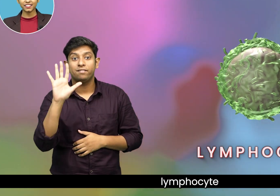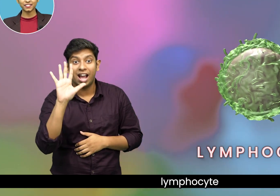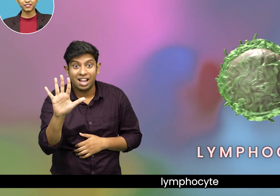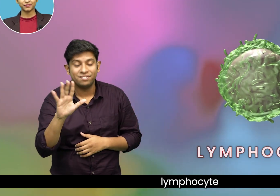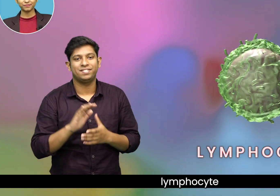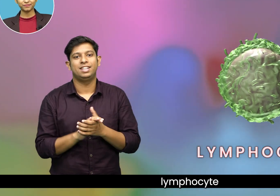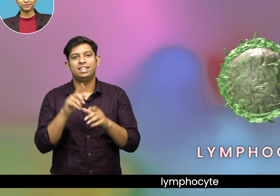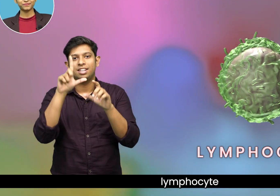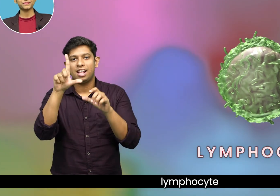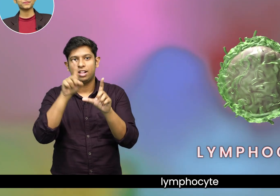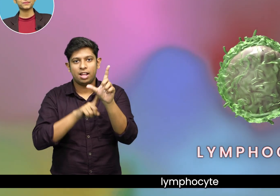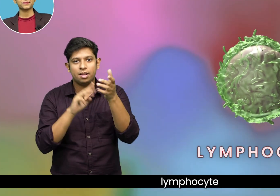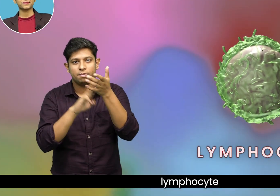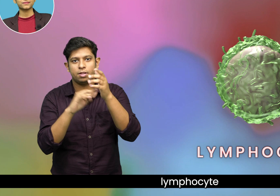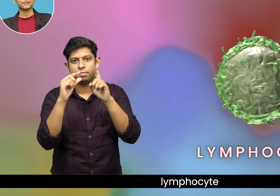lymphocyte,